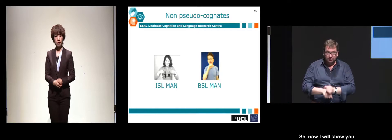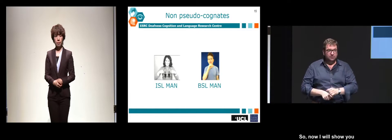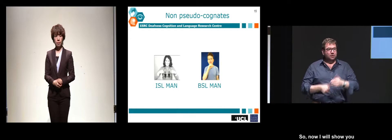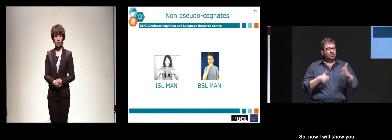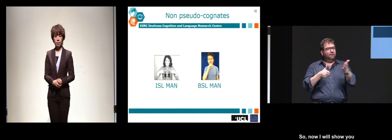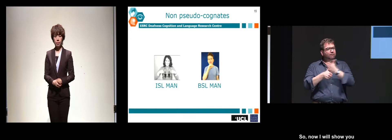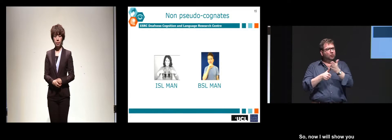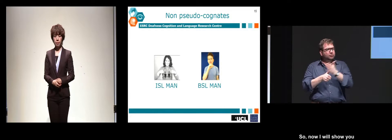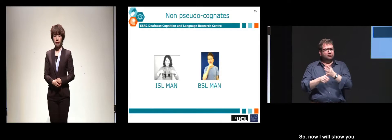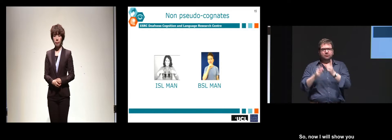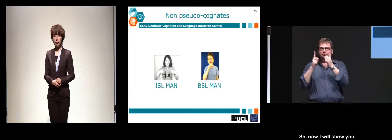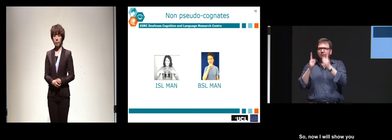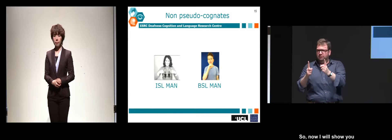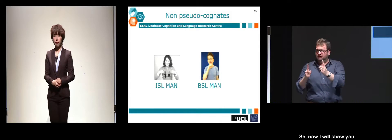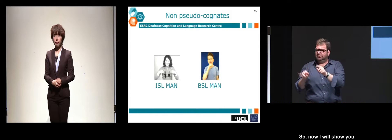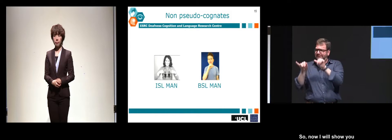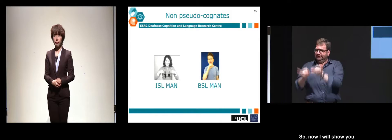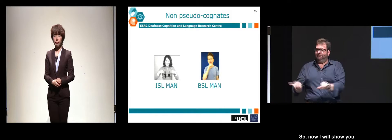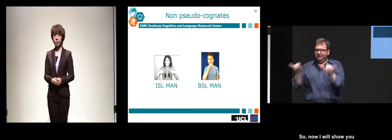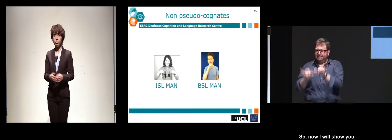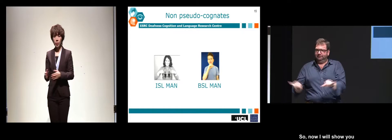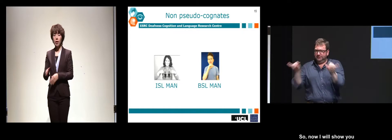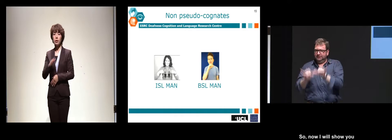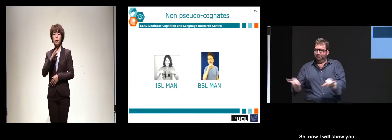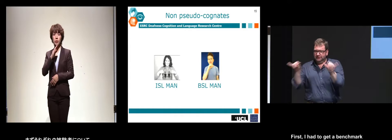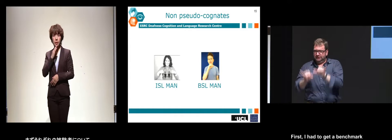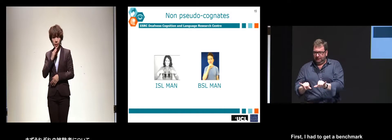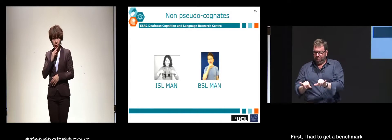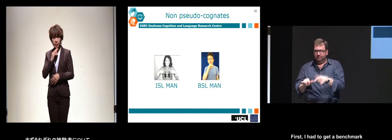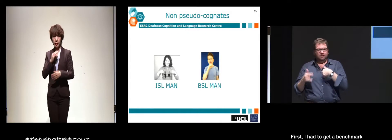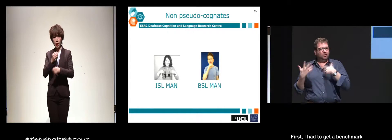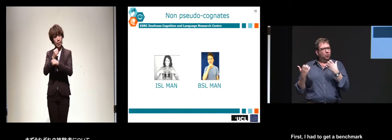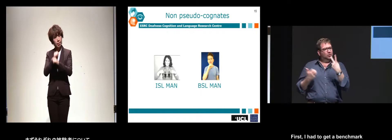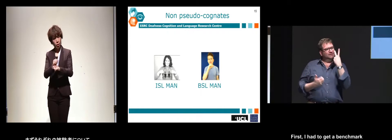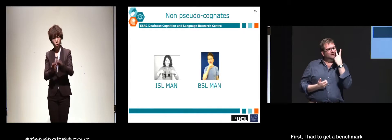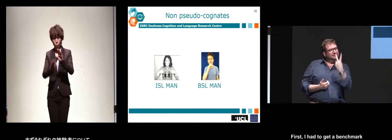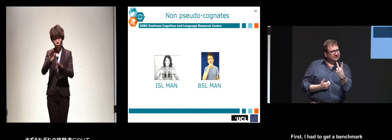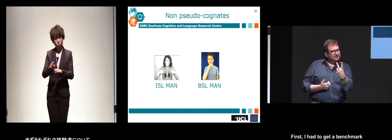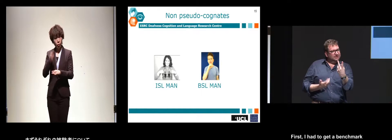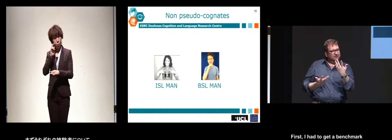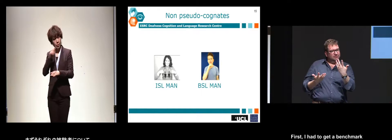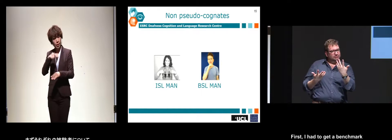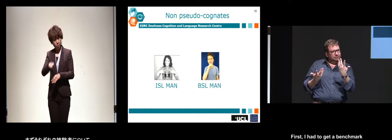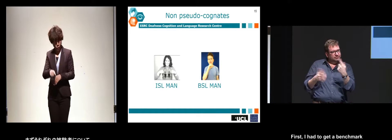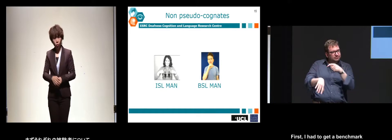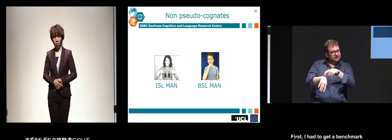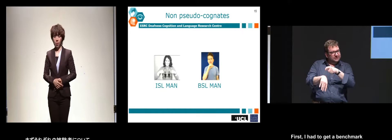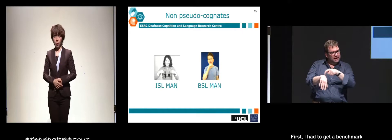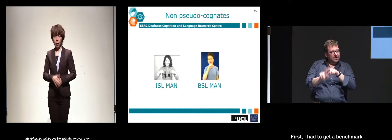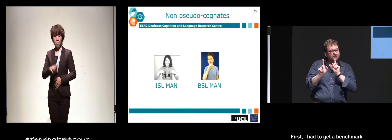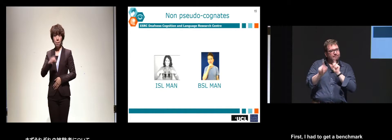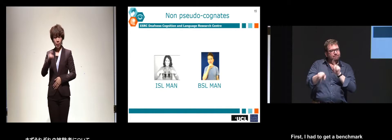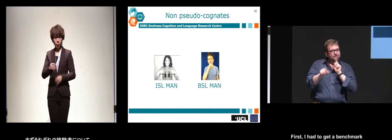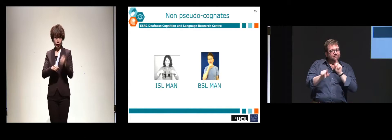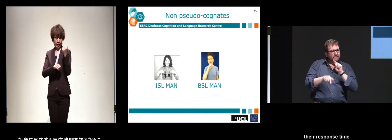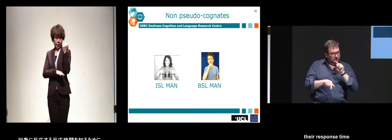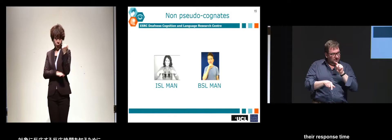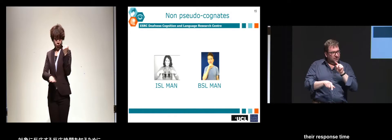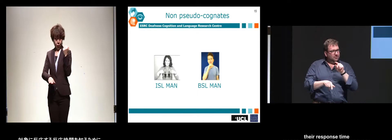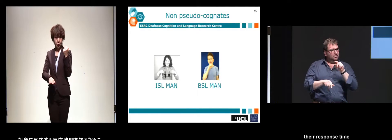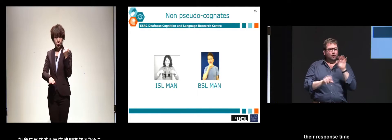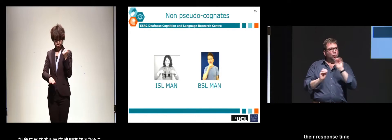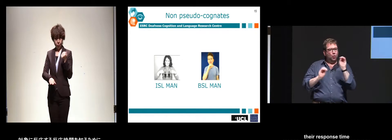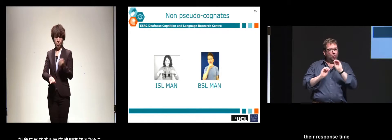So now I will show you the actual task. First, I had to get a benchmark for each subject just to see